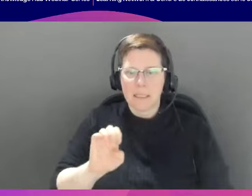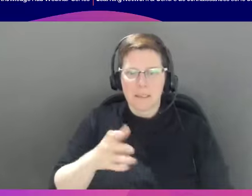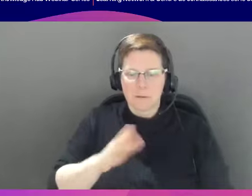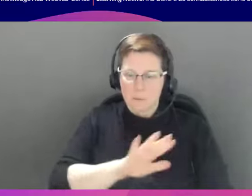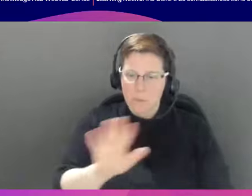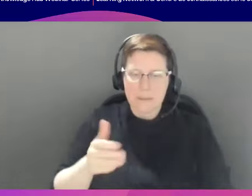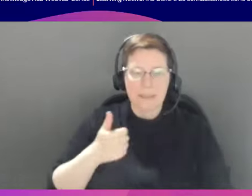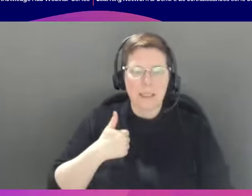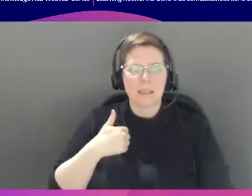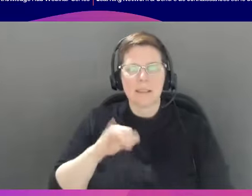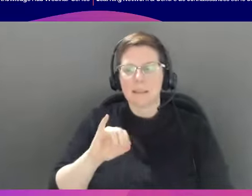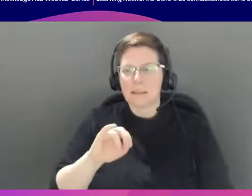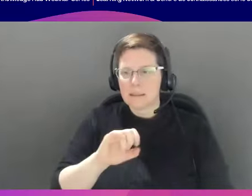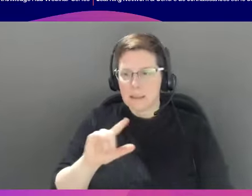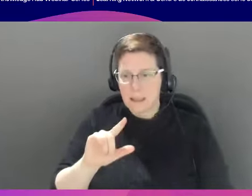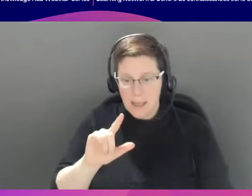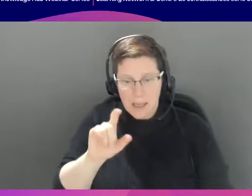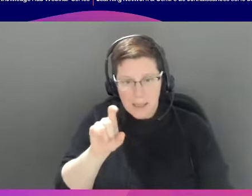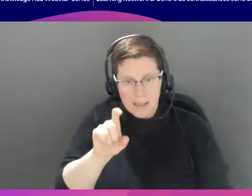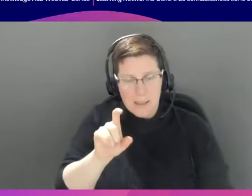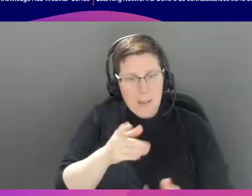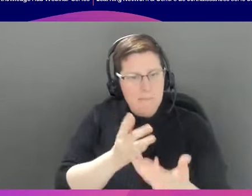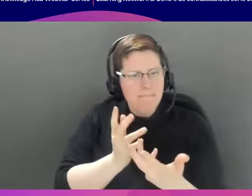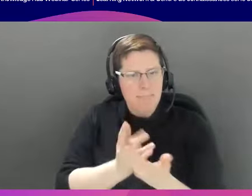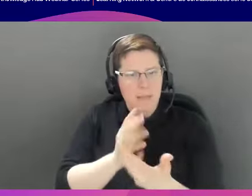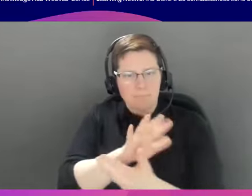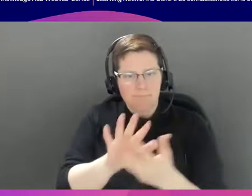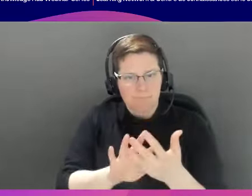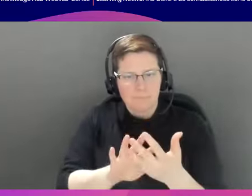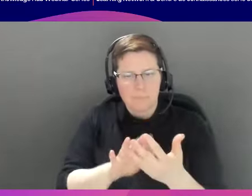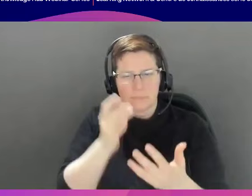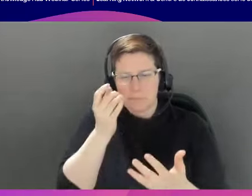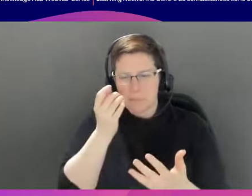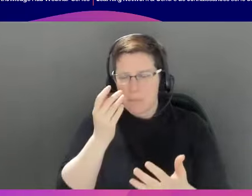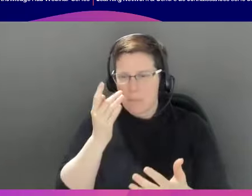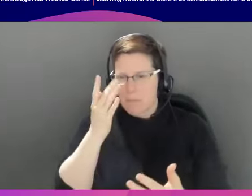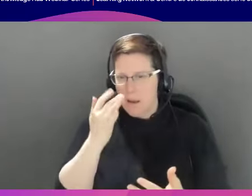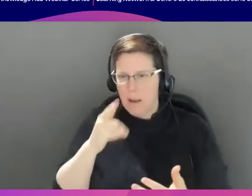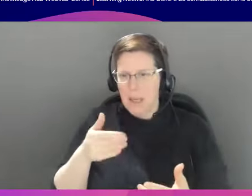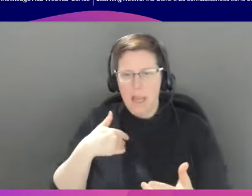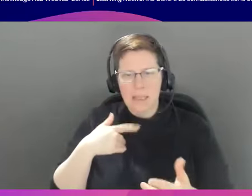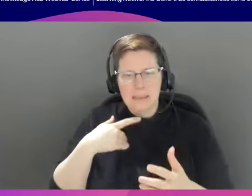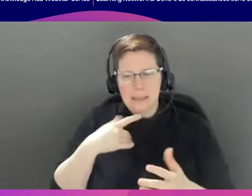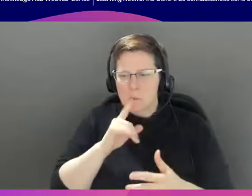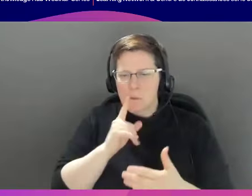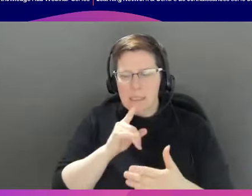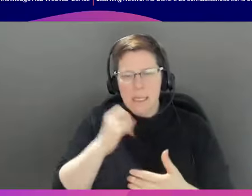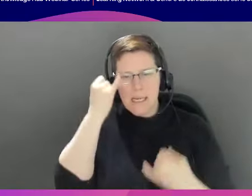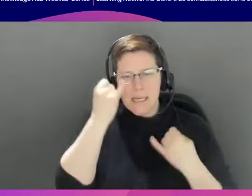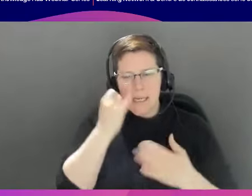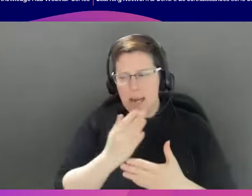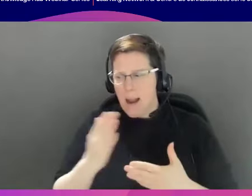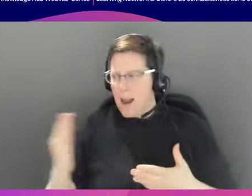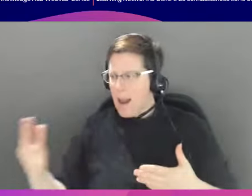inceldom increasingly meets these aspects of extremism by the fact that it holds these obscure ideologies and is a movement